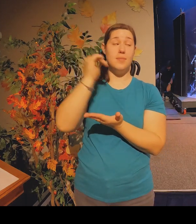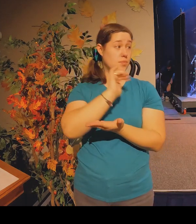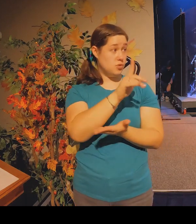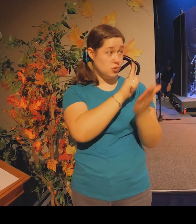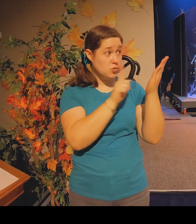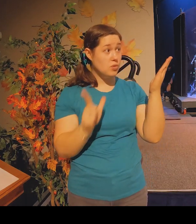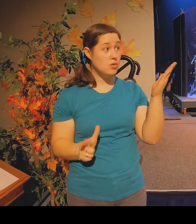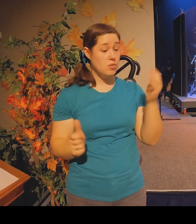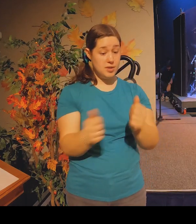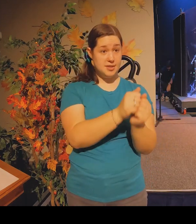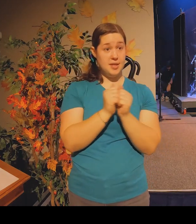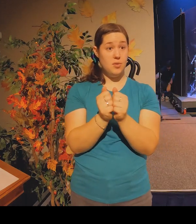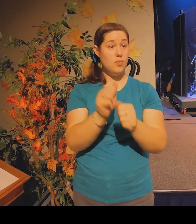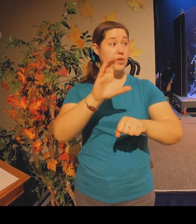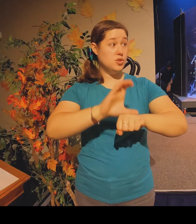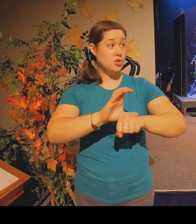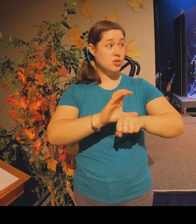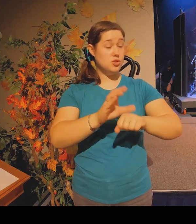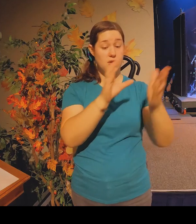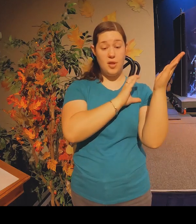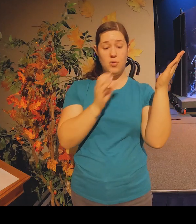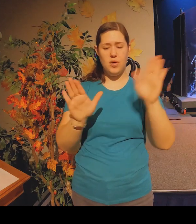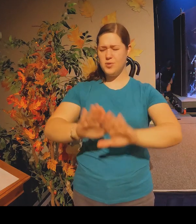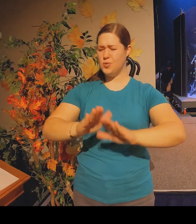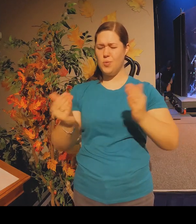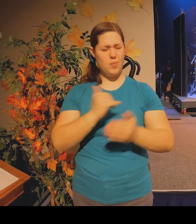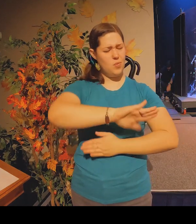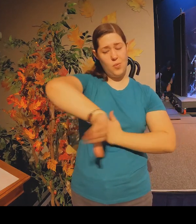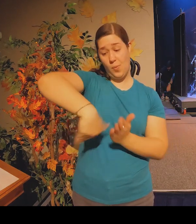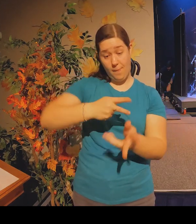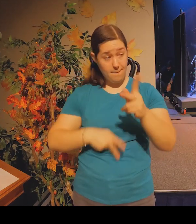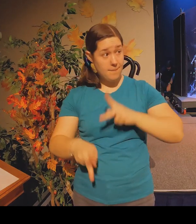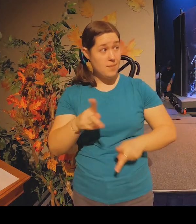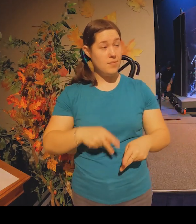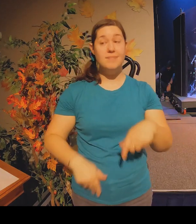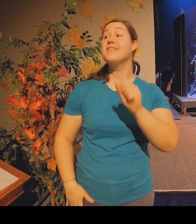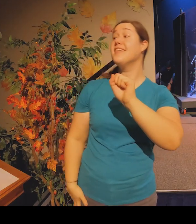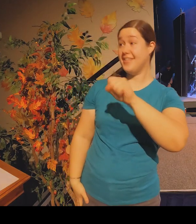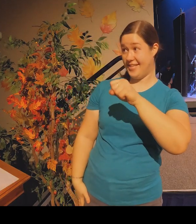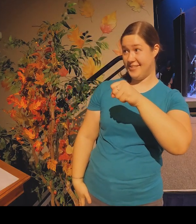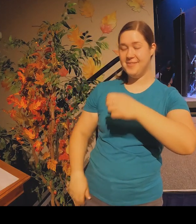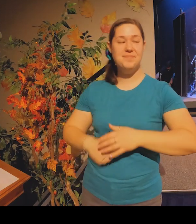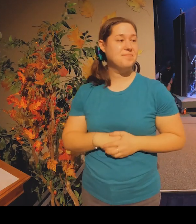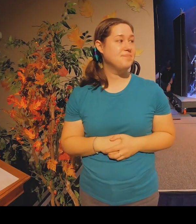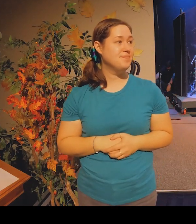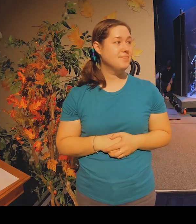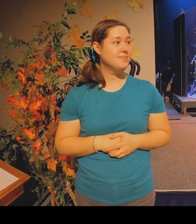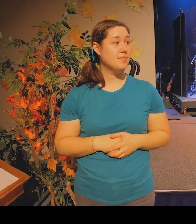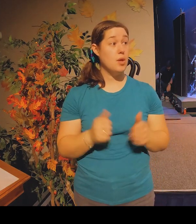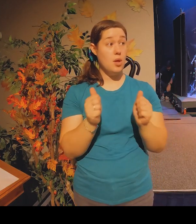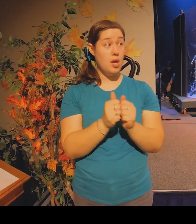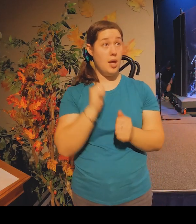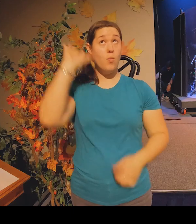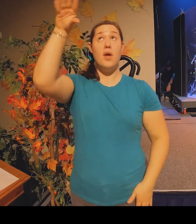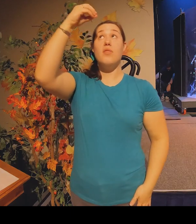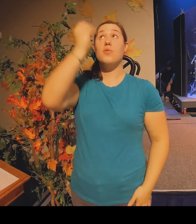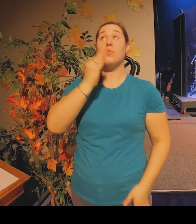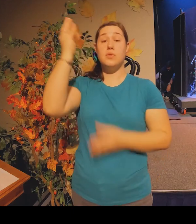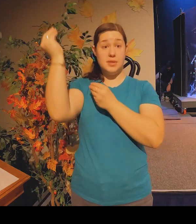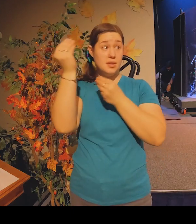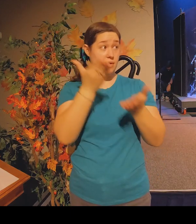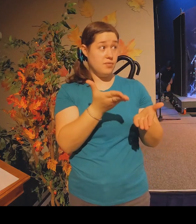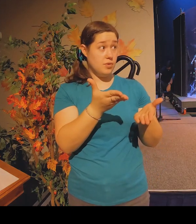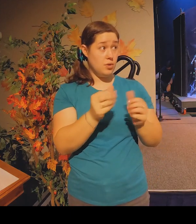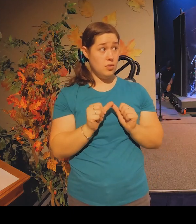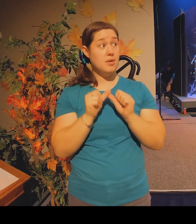which Christ has opened to people of all ages, nations, and races? And according to the grace given you, will you remain